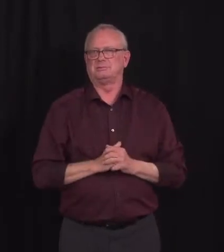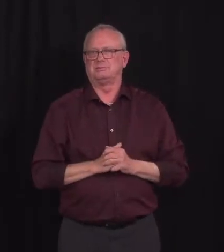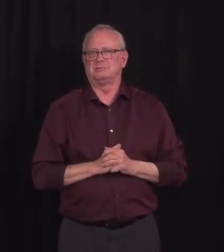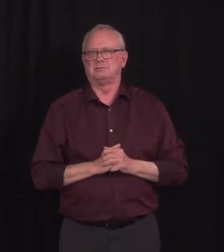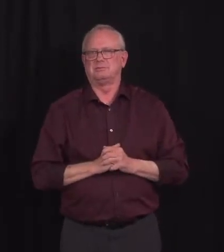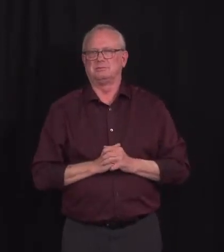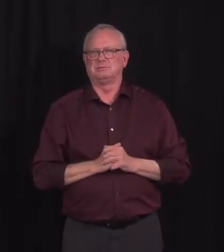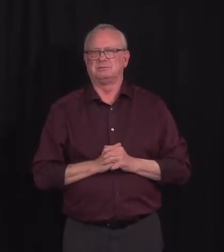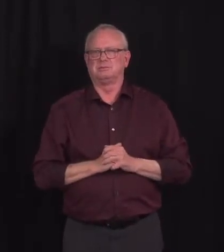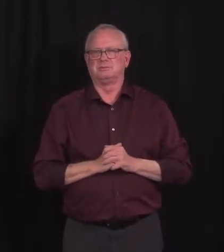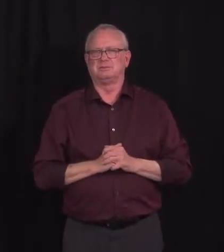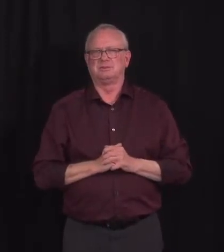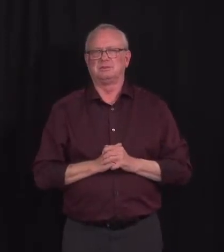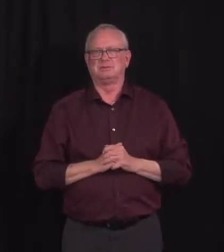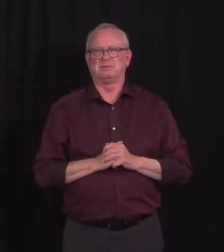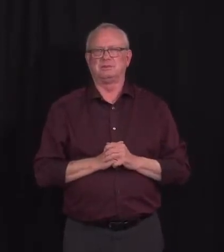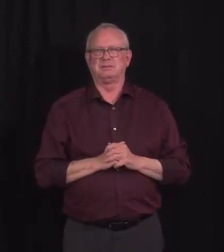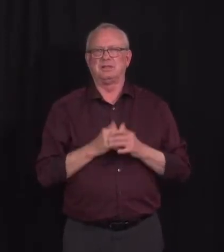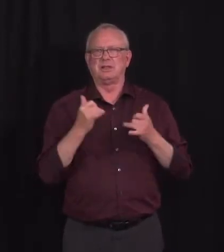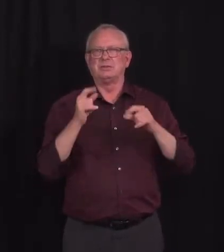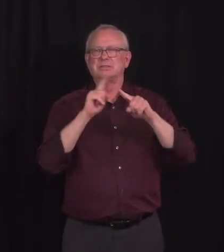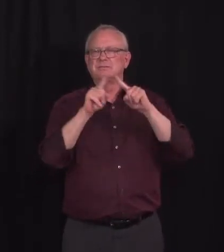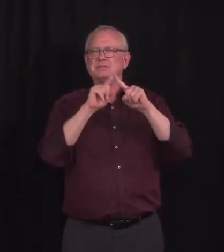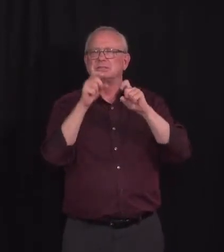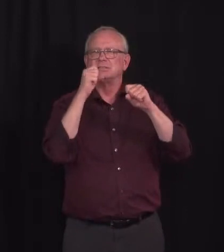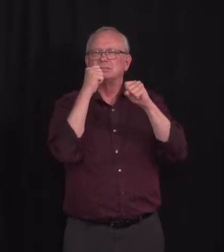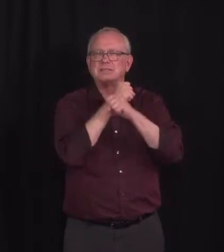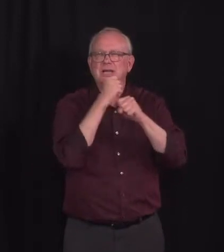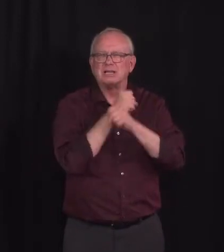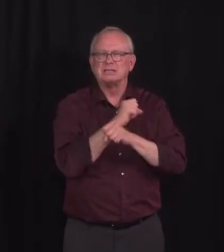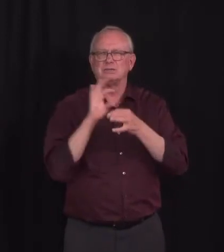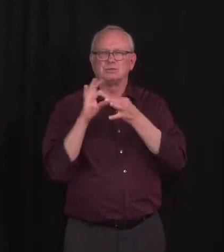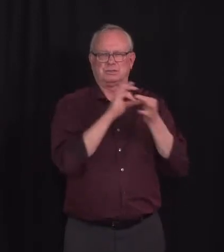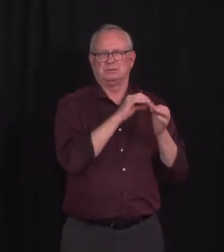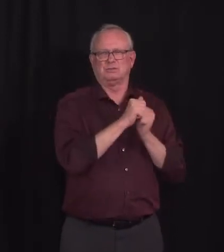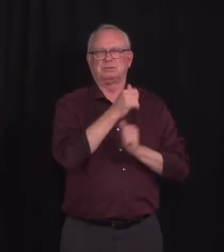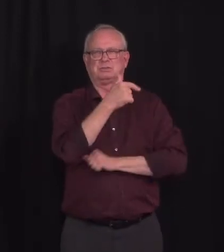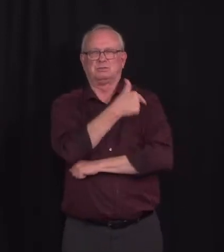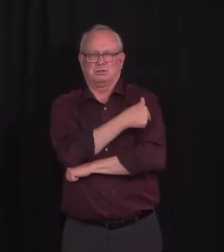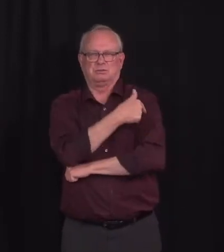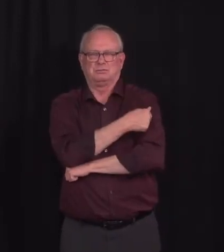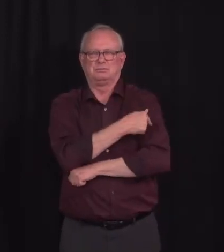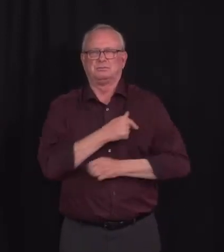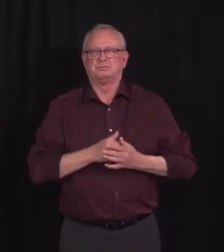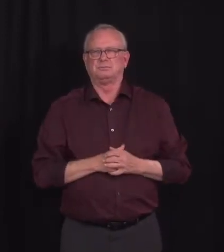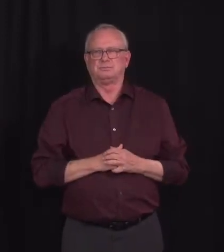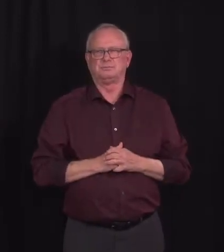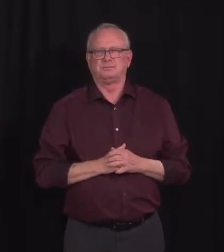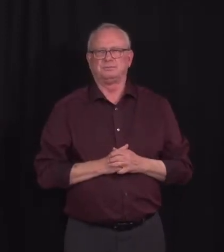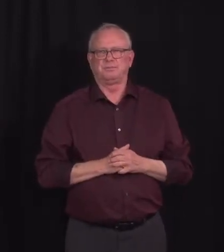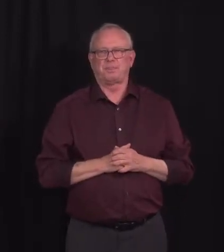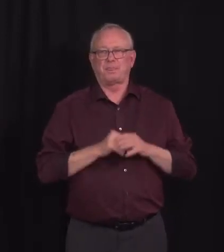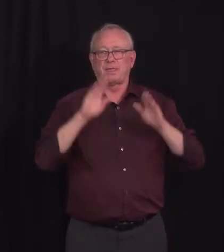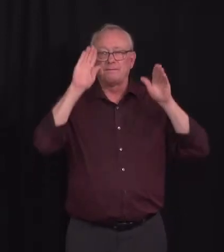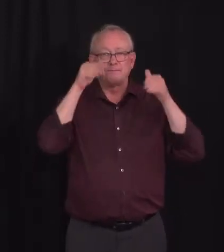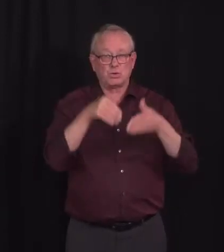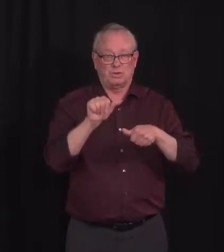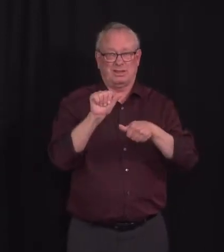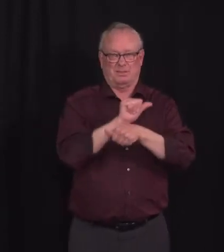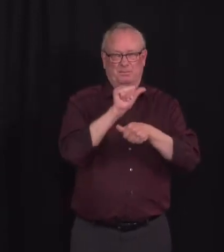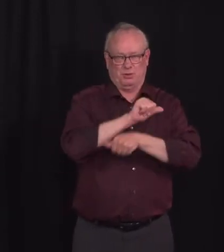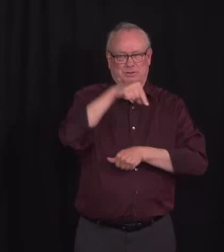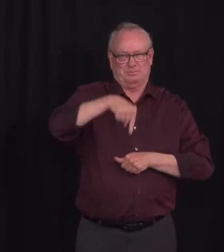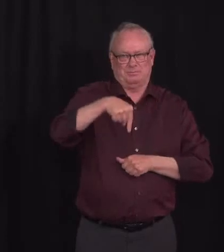that means in our province. This data is from the cases that we've seen in Alberta, and it's clear that vaccines are